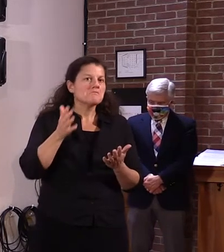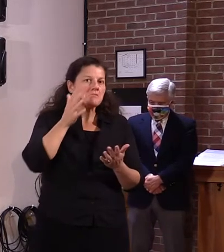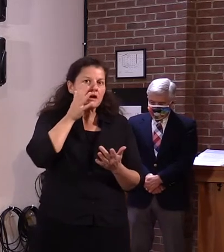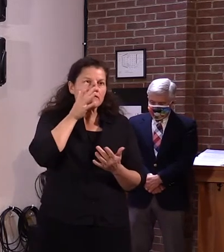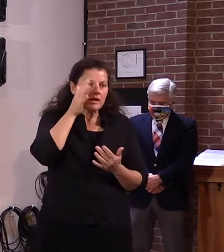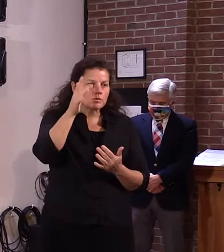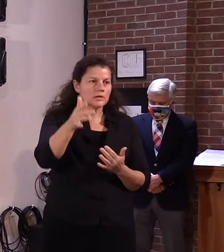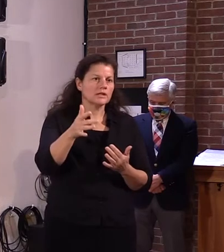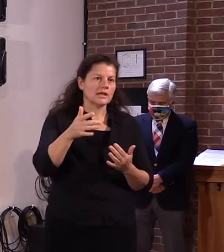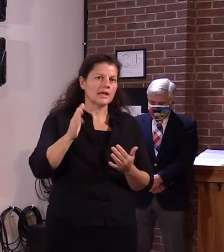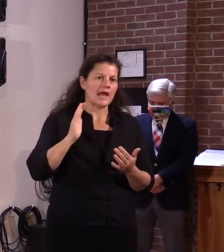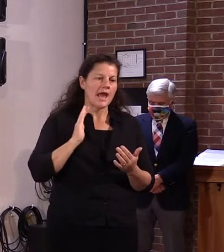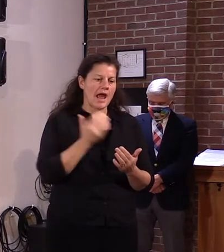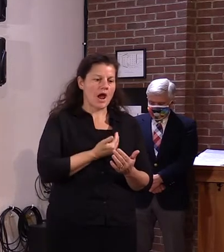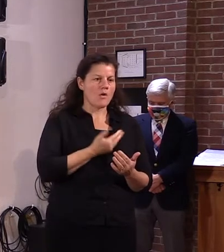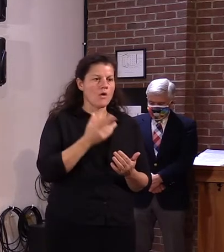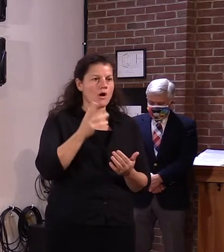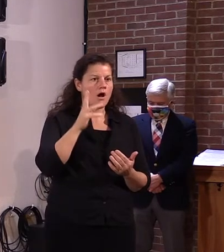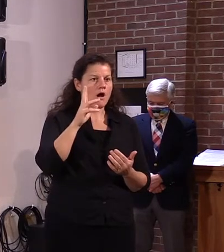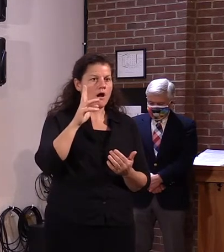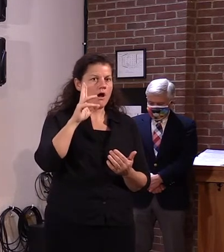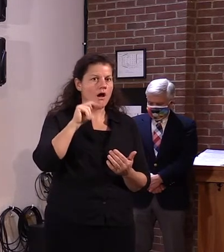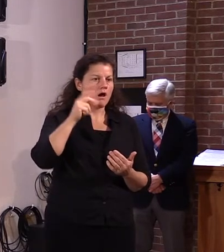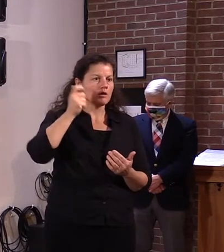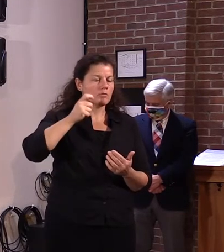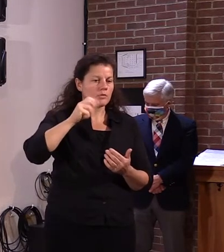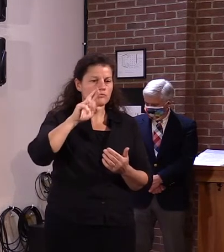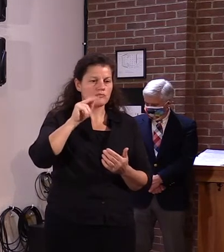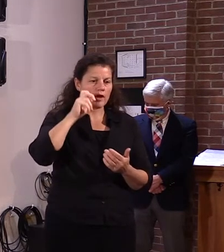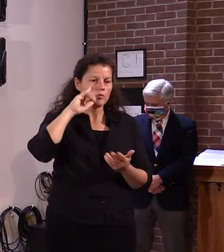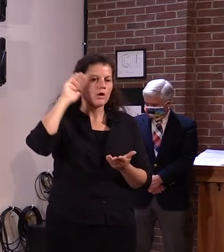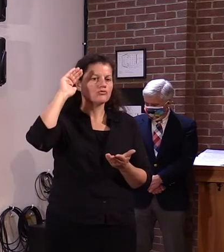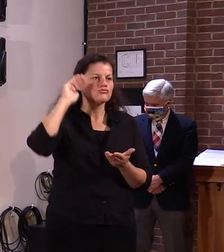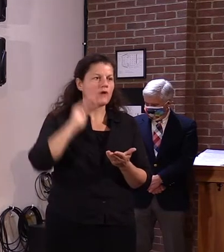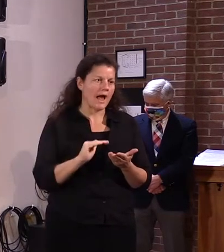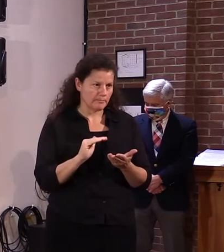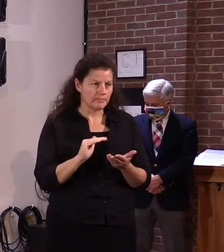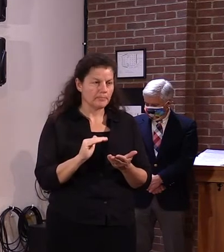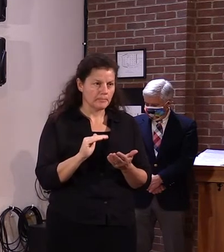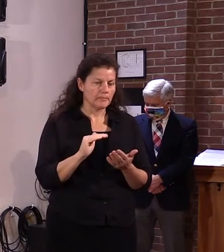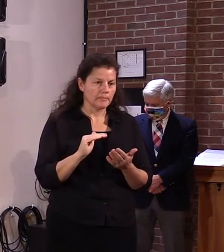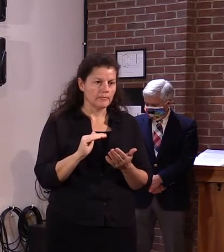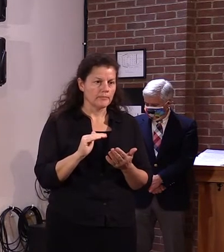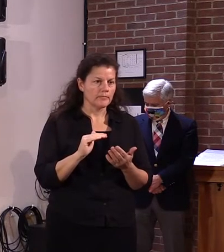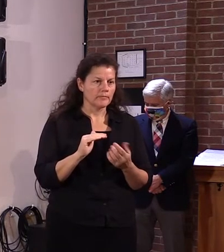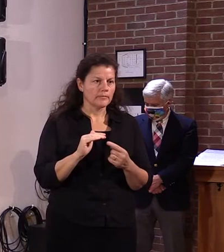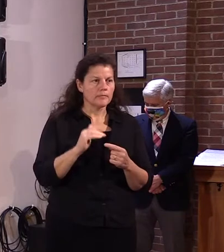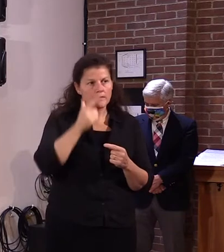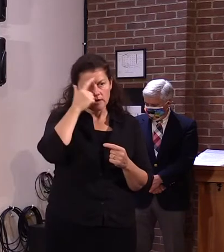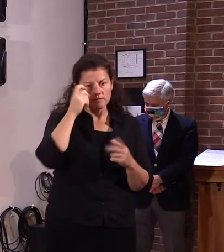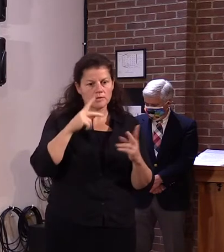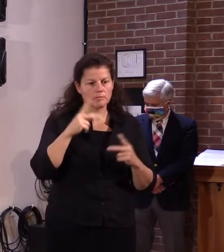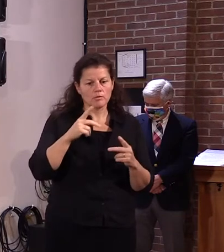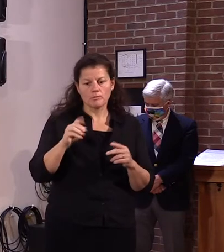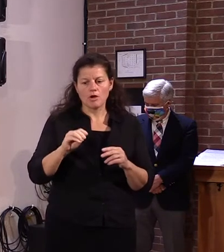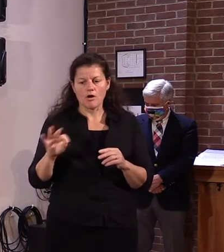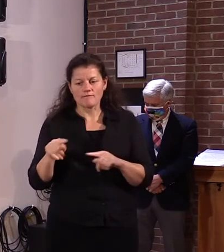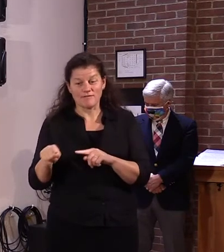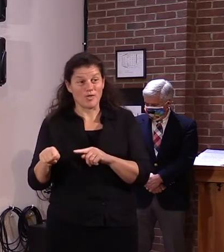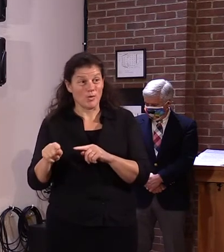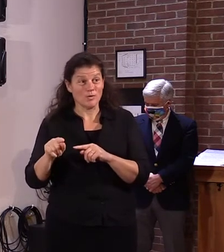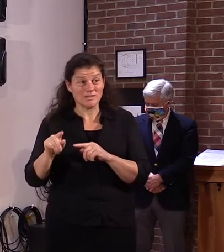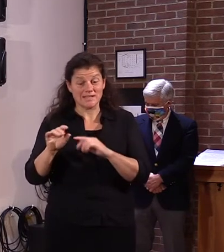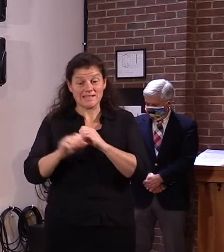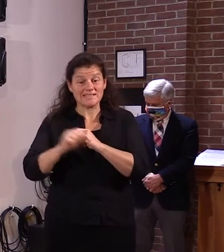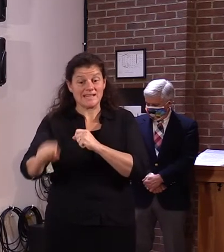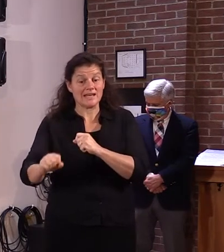point our unemployment rate will drop to a level that triggers us off of extended benefits altogether. We